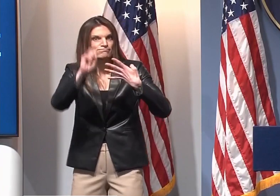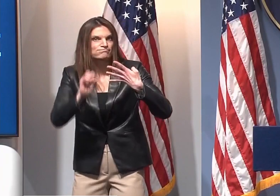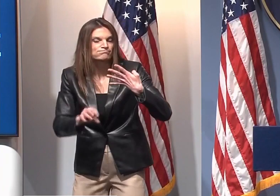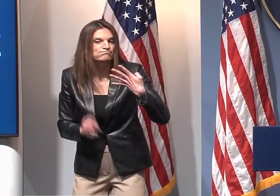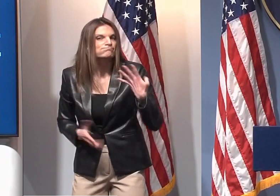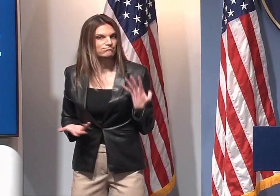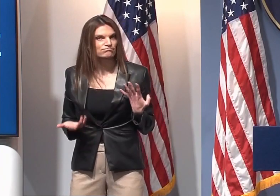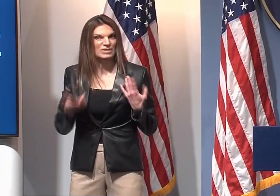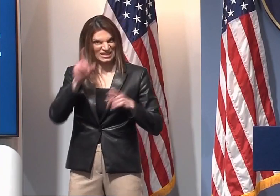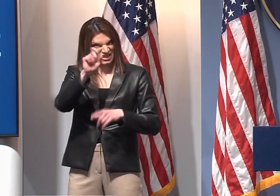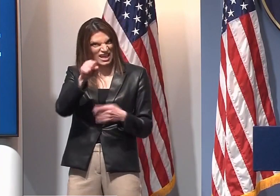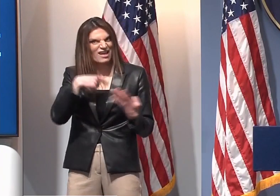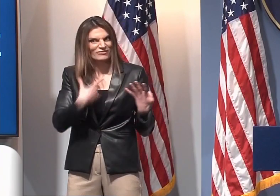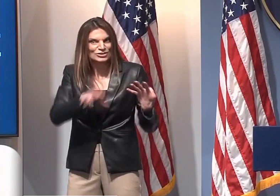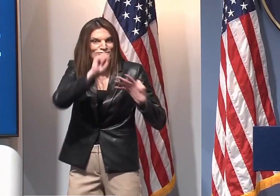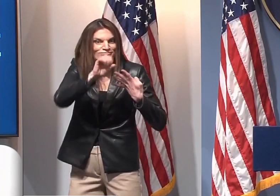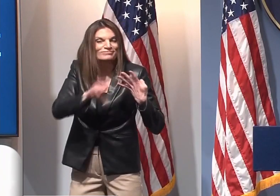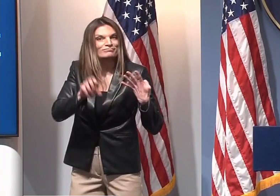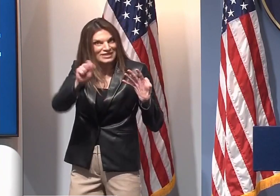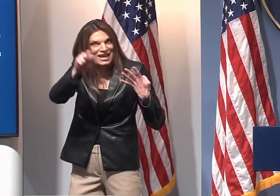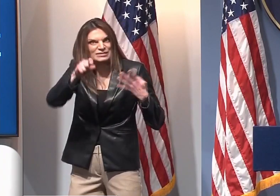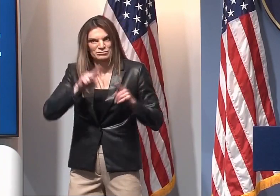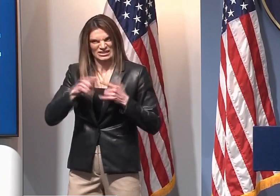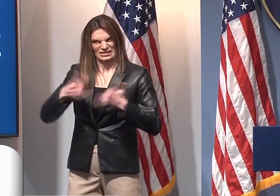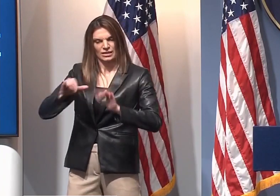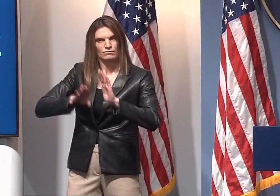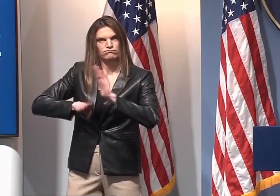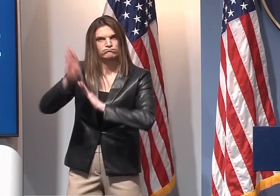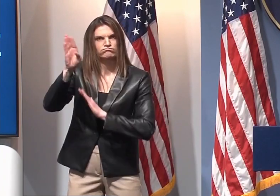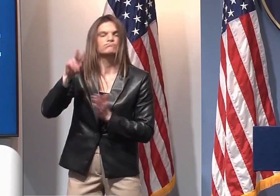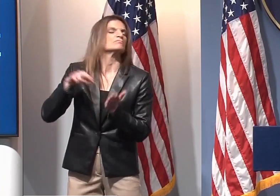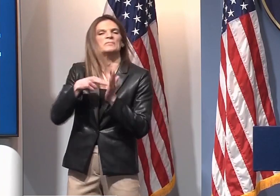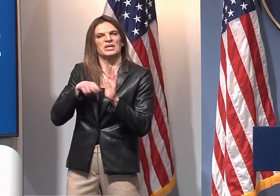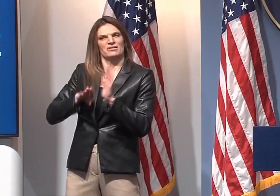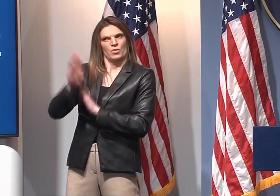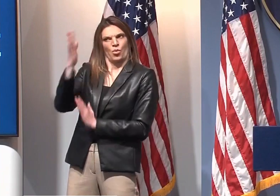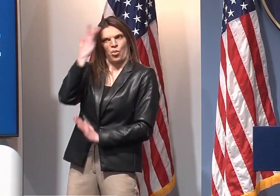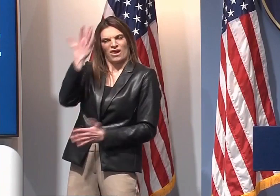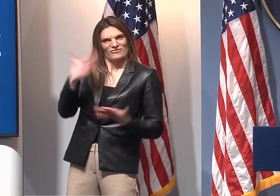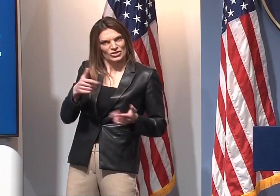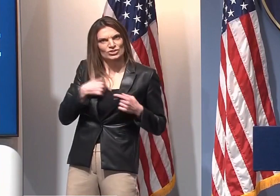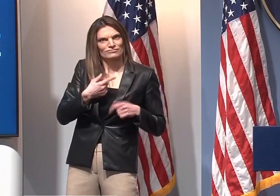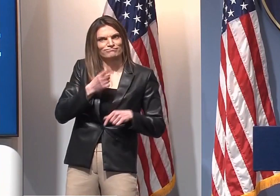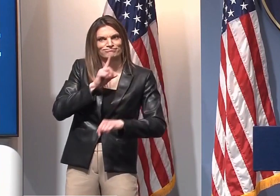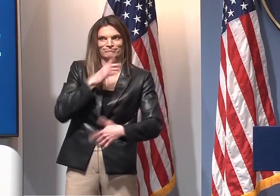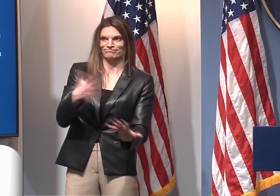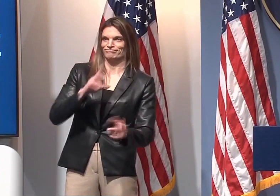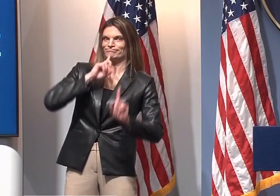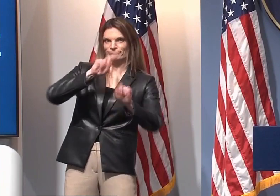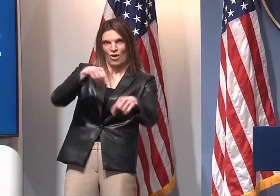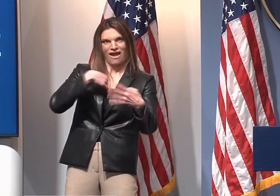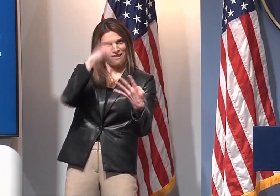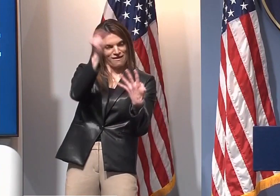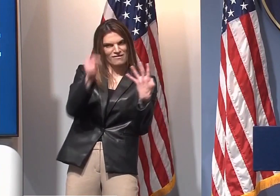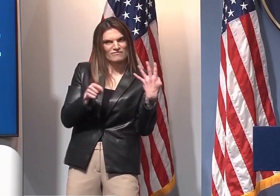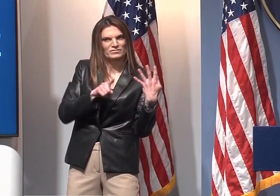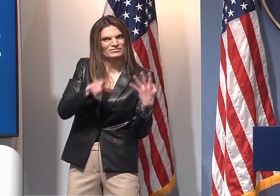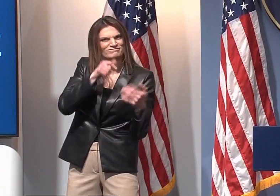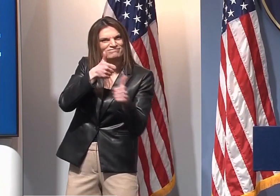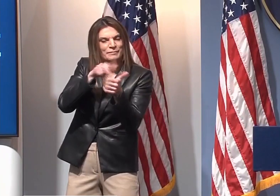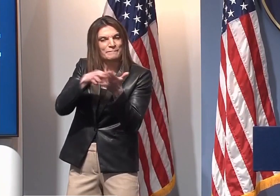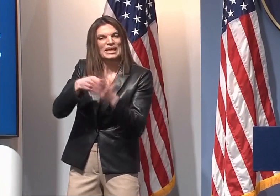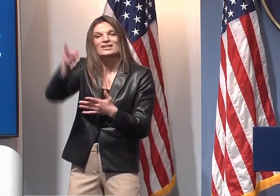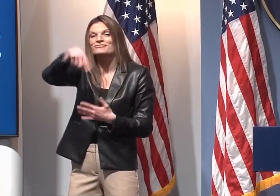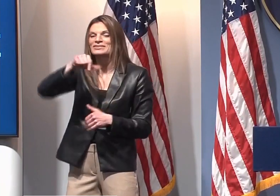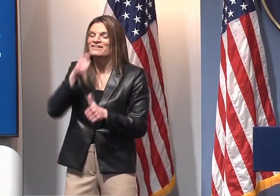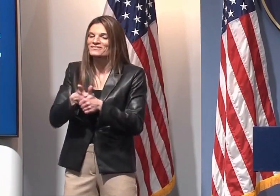have high positivity. So it's not a question about whether or not the policy is the right policy. It's really more of a testament to the fact that we